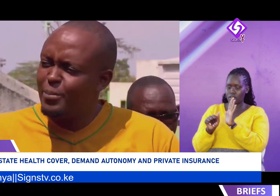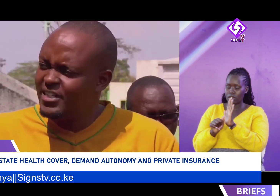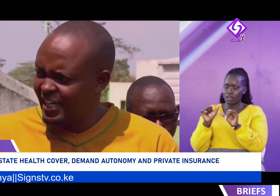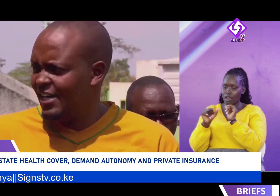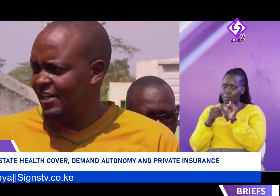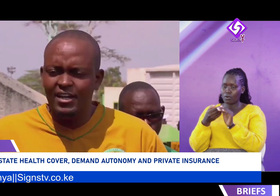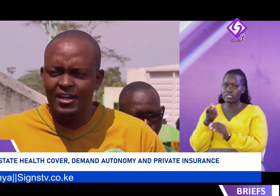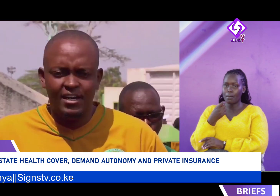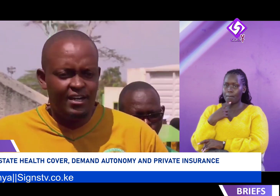open tender, kila